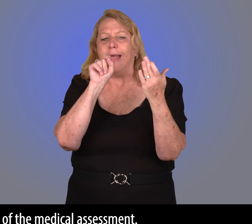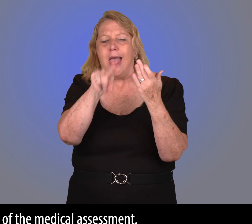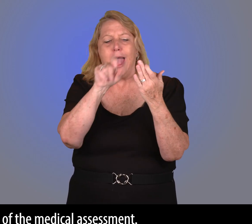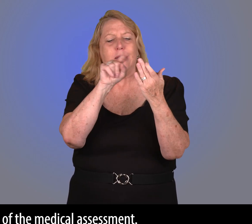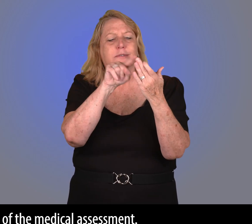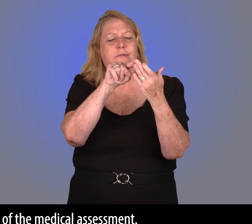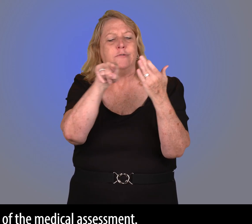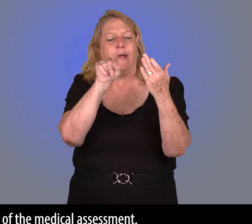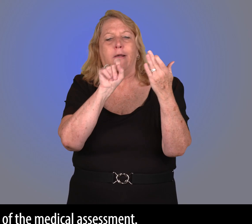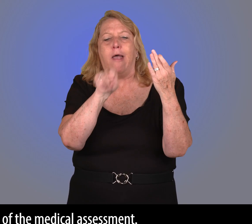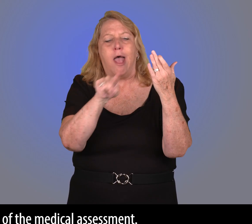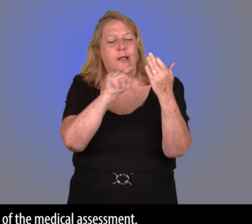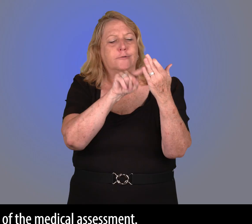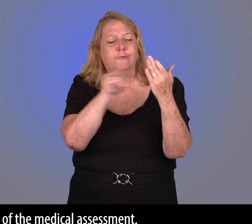As part of the medical assessment.